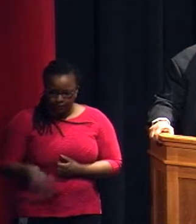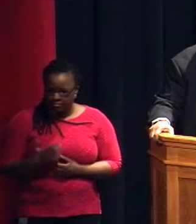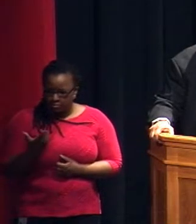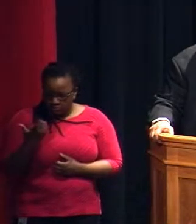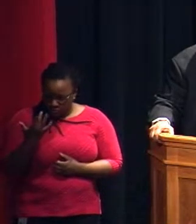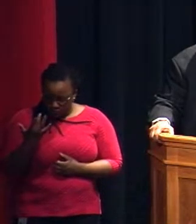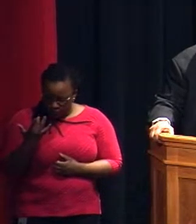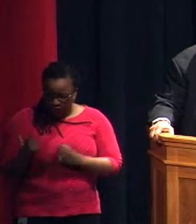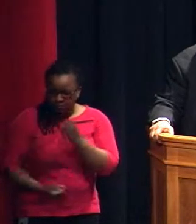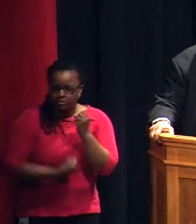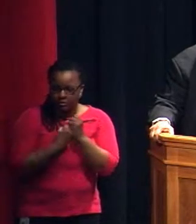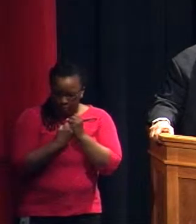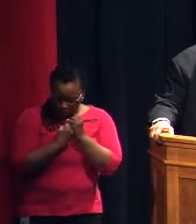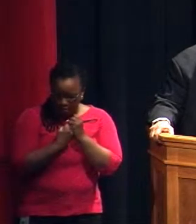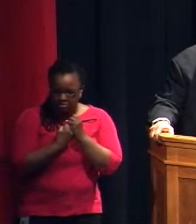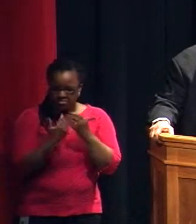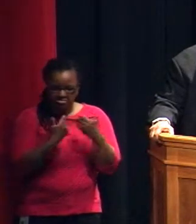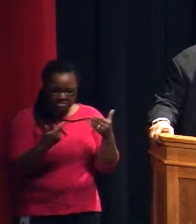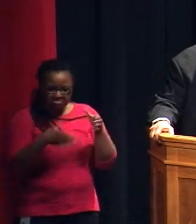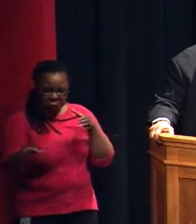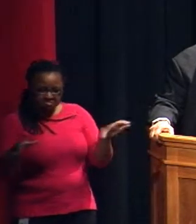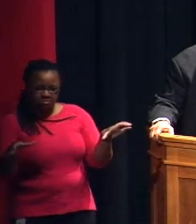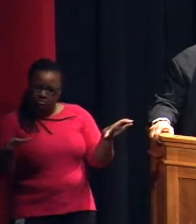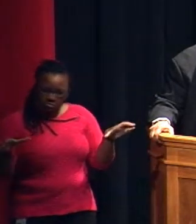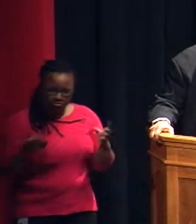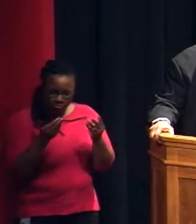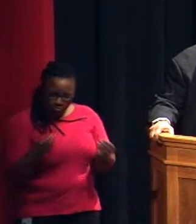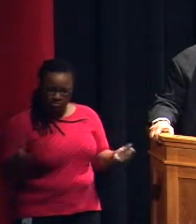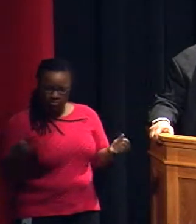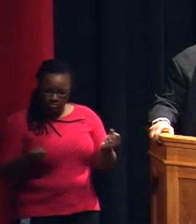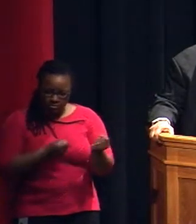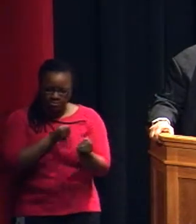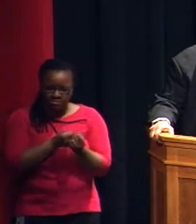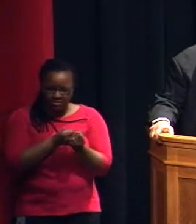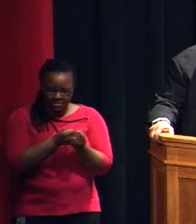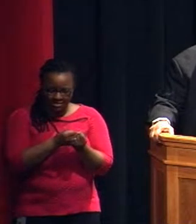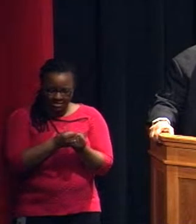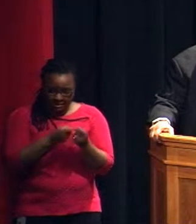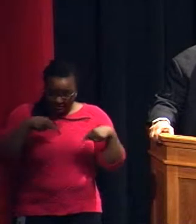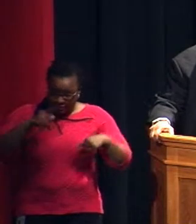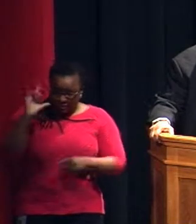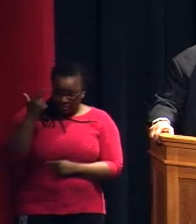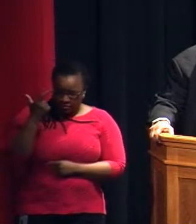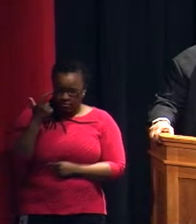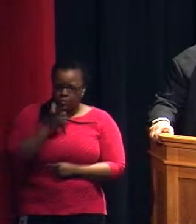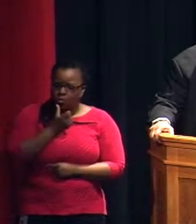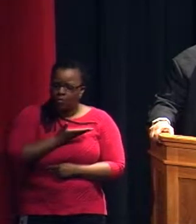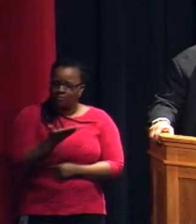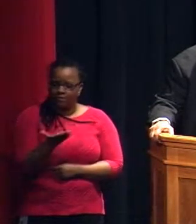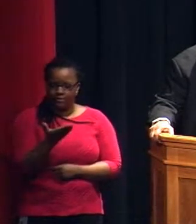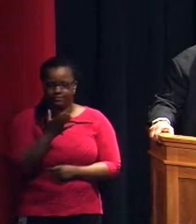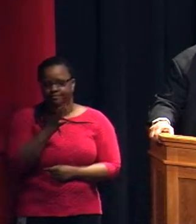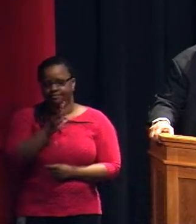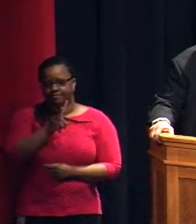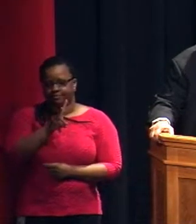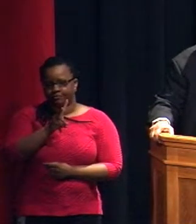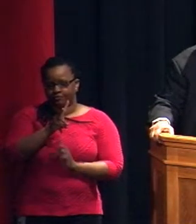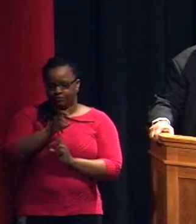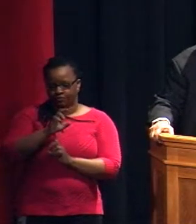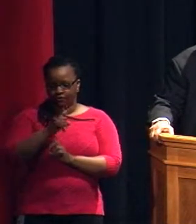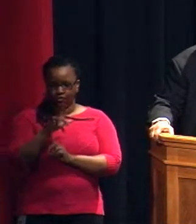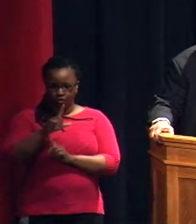the efforts of desegregation in Lynchburg. He was invited by Dr. Virgil Wood, who